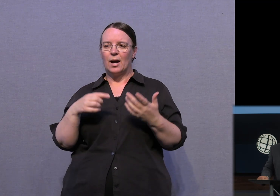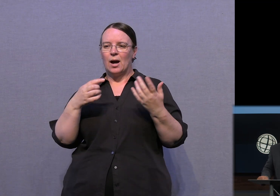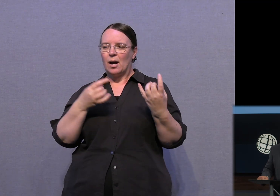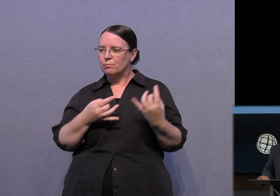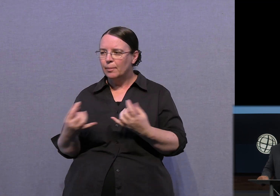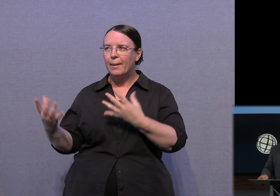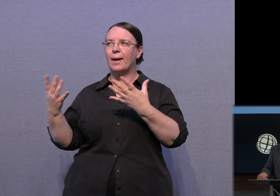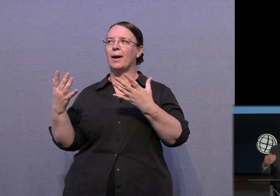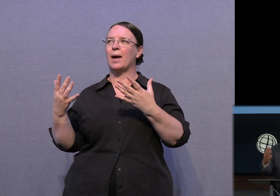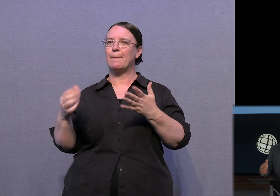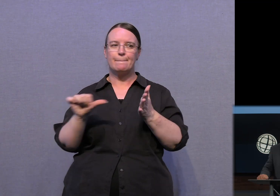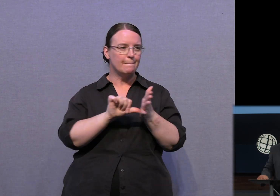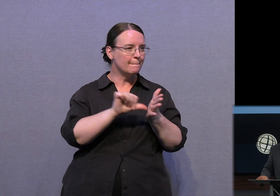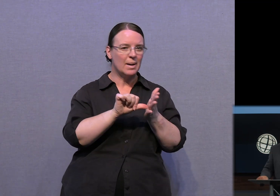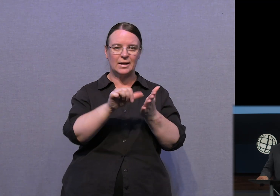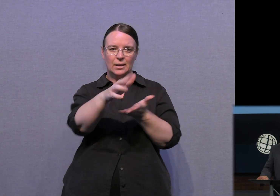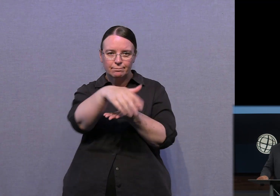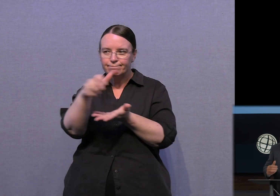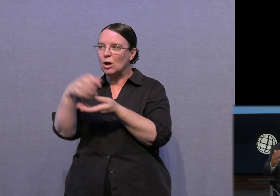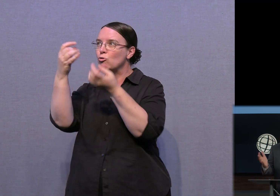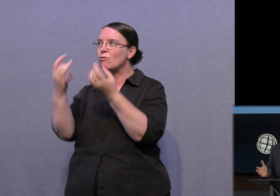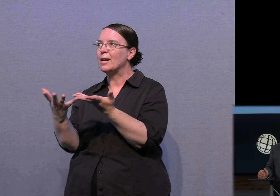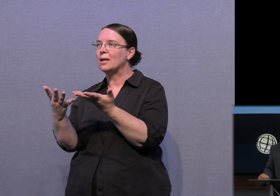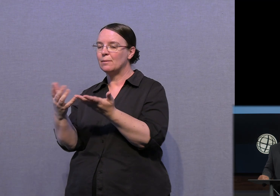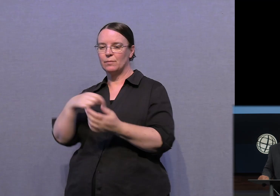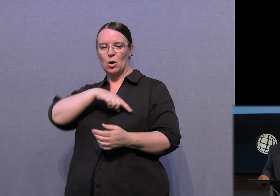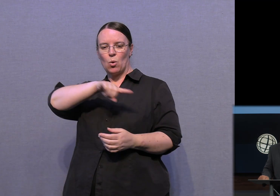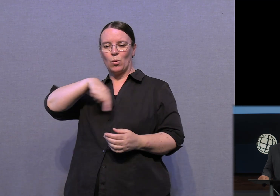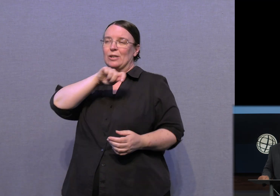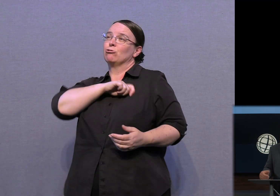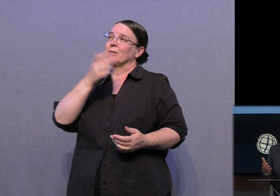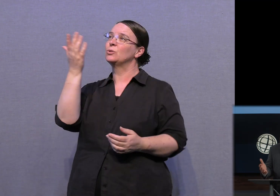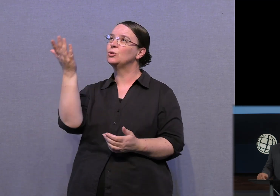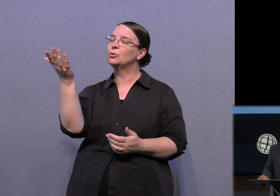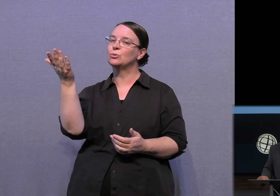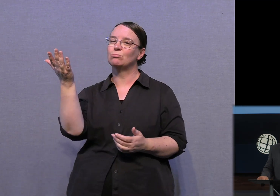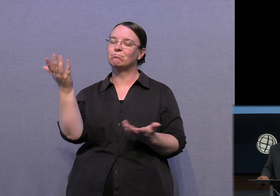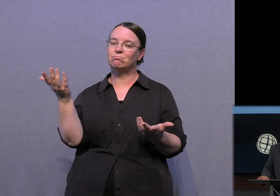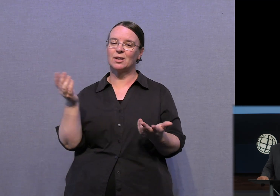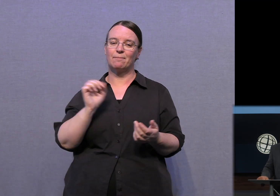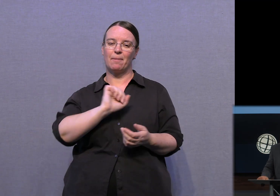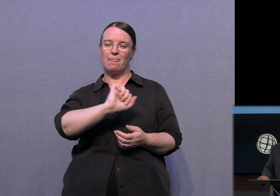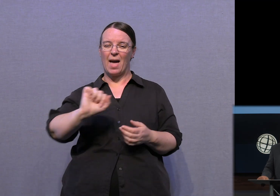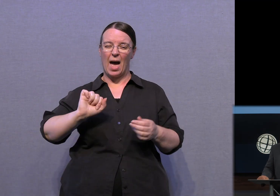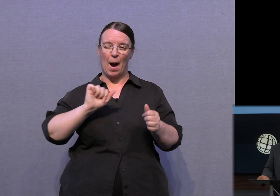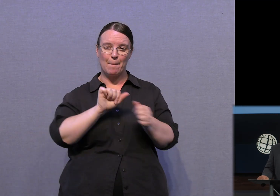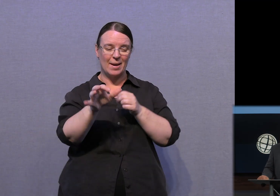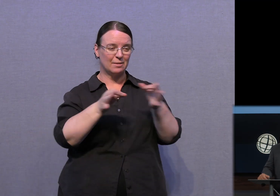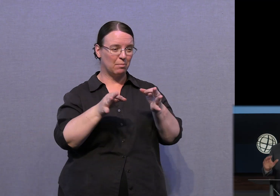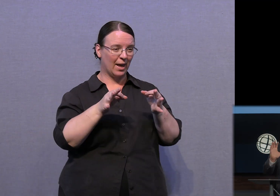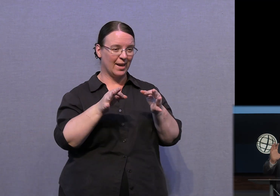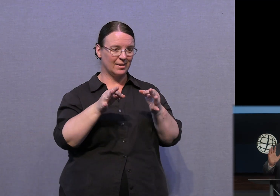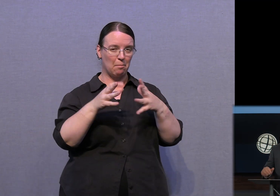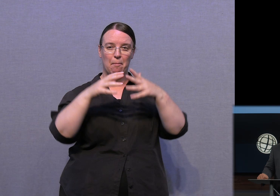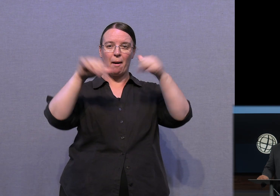the necessary funds and we're trusting you. But all of our best plans will not be a success without you. And so, Lord,